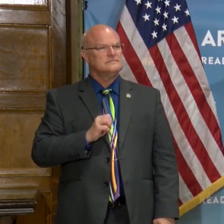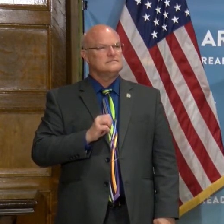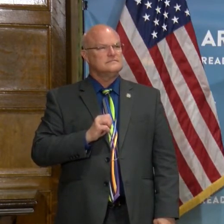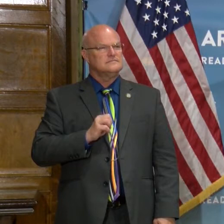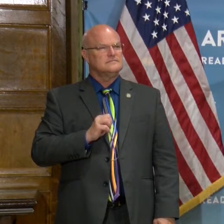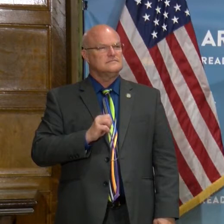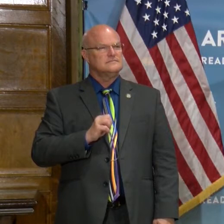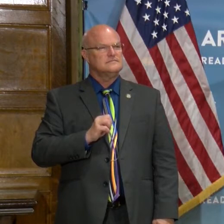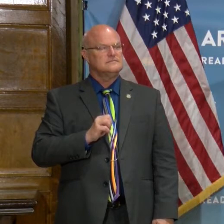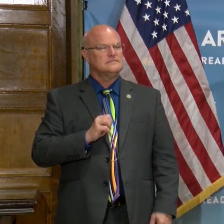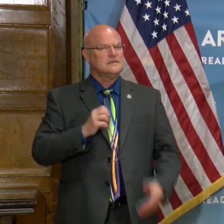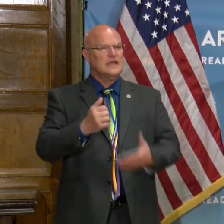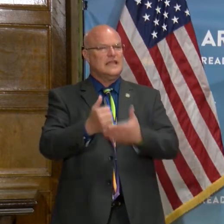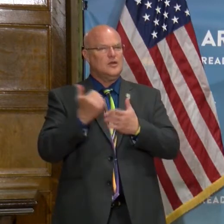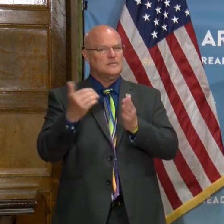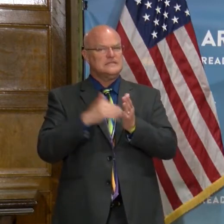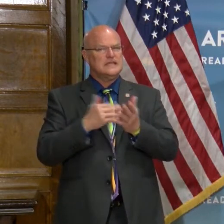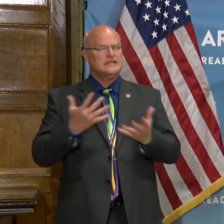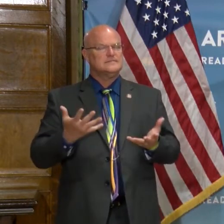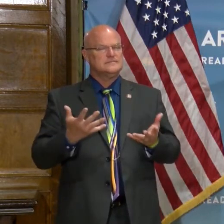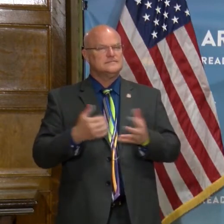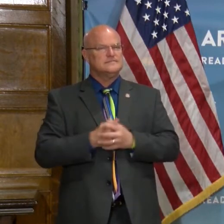You're breaking up. Can you help us again?